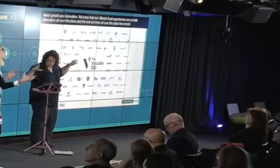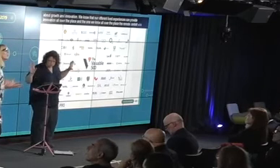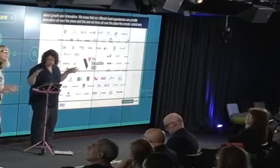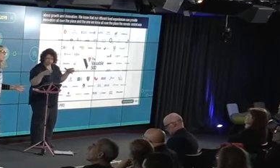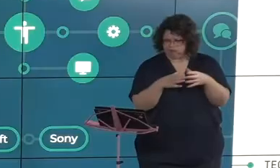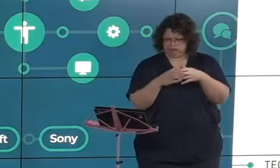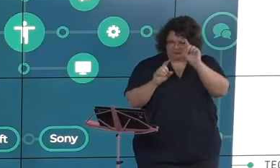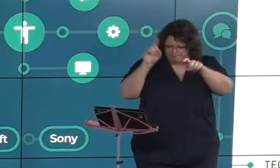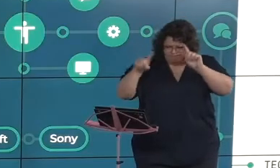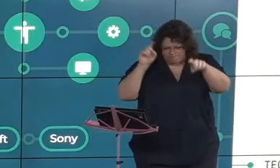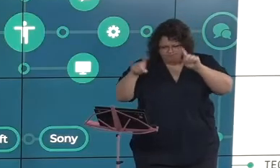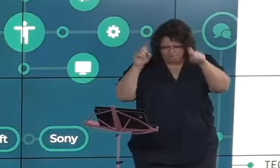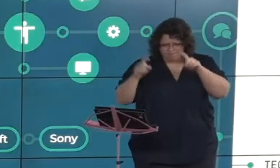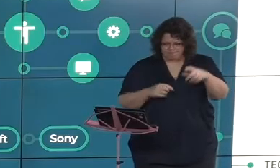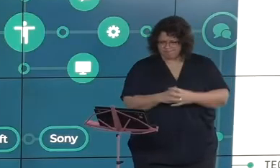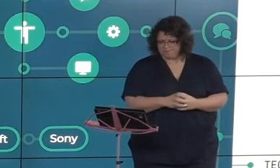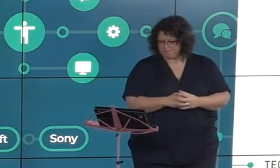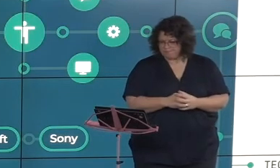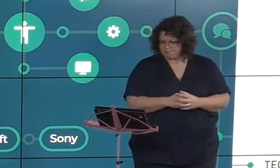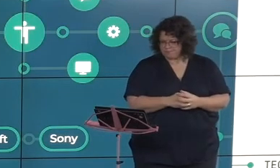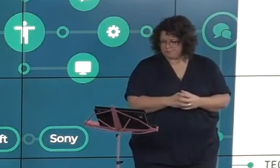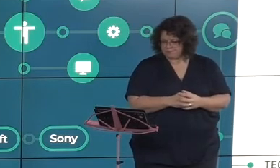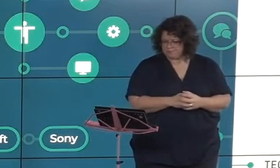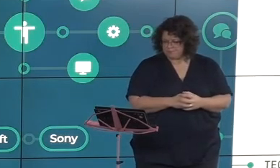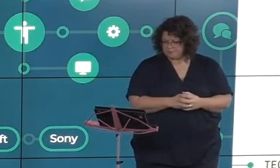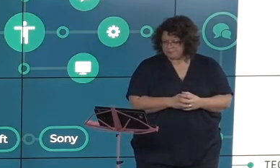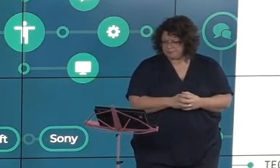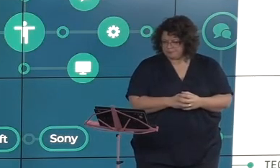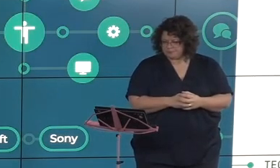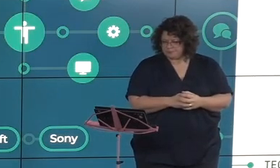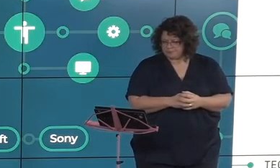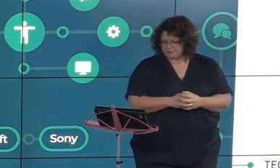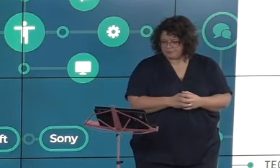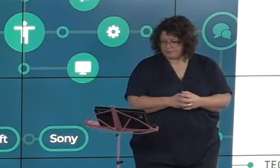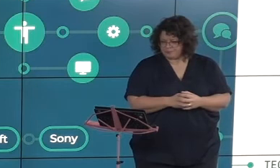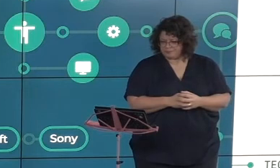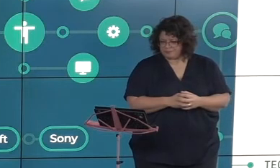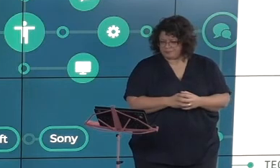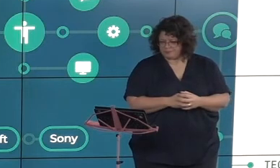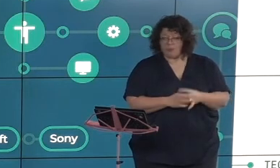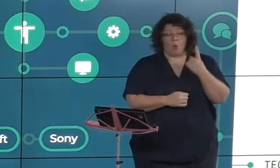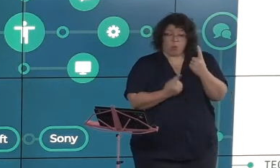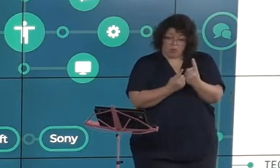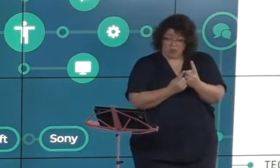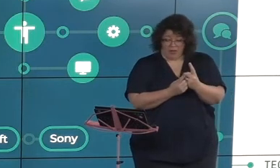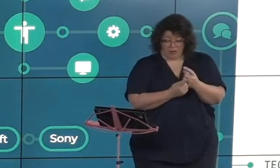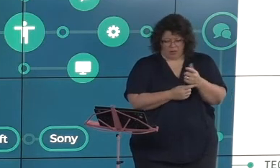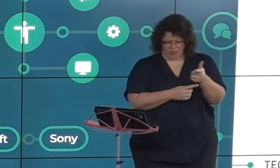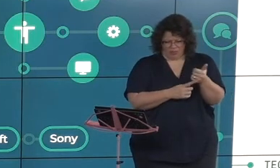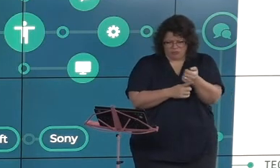and all of those things, and Clip-O-Matic, which is used, I finally now use it, for people who are hearing impaired, but it means you